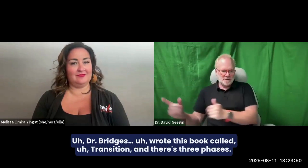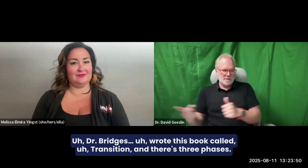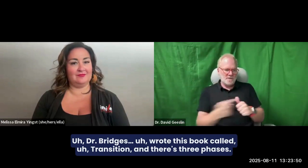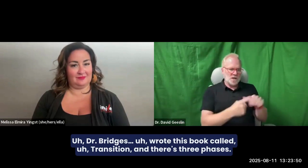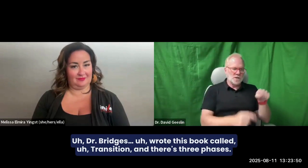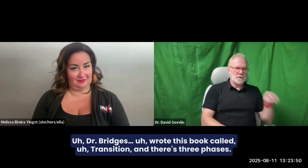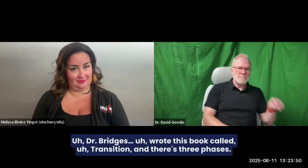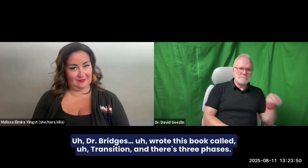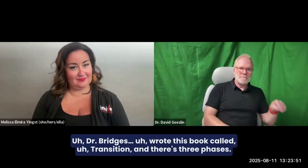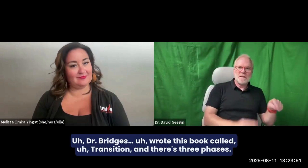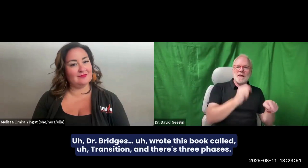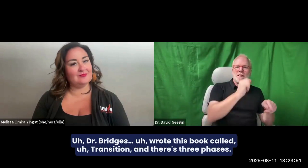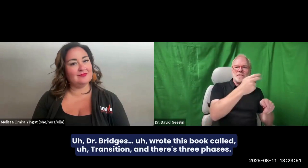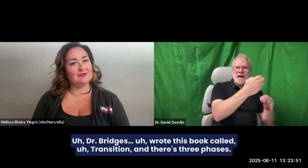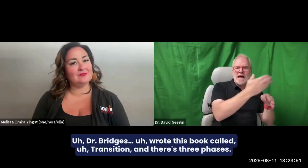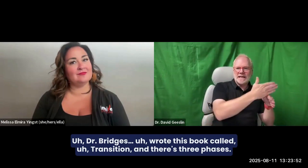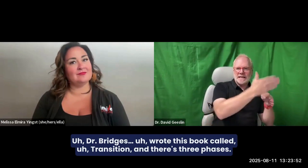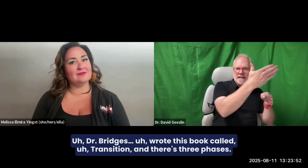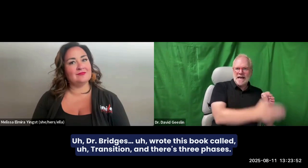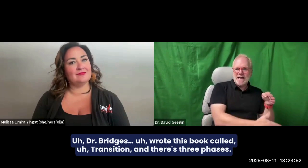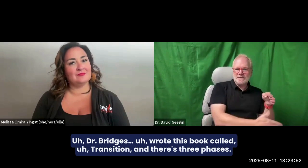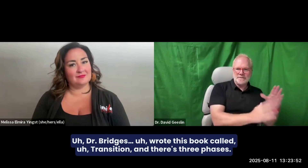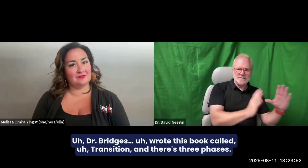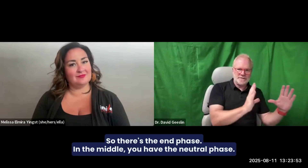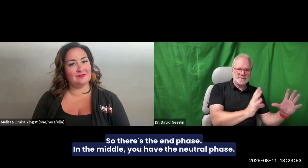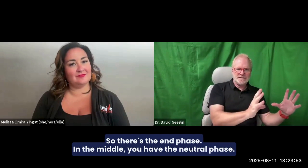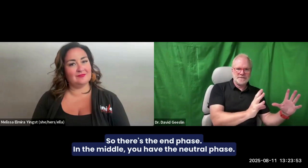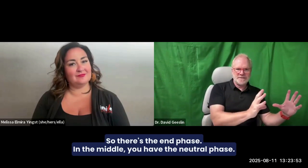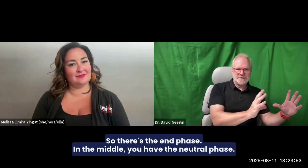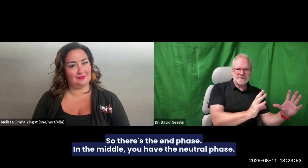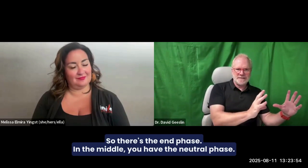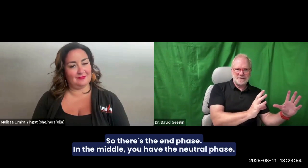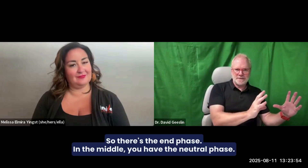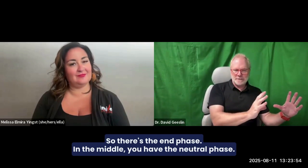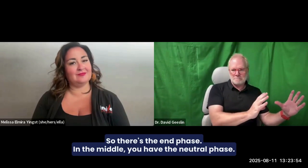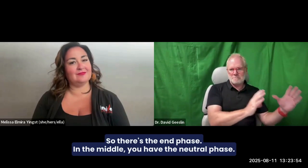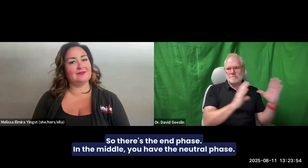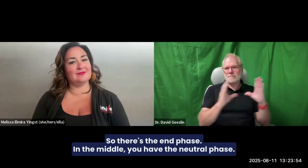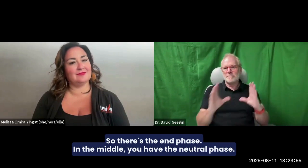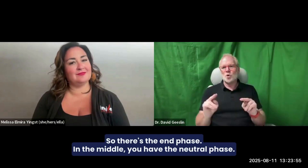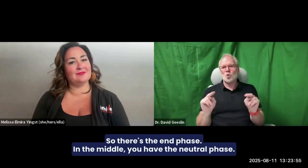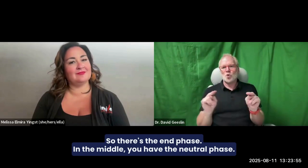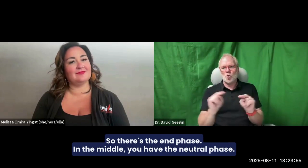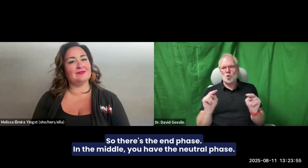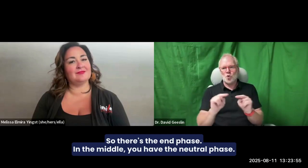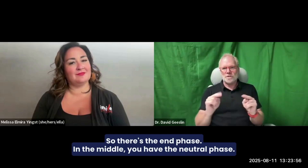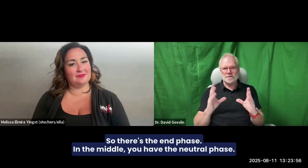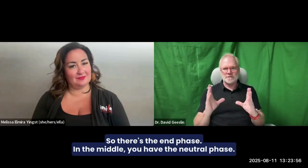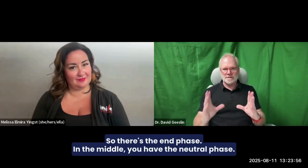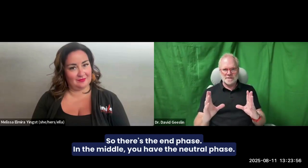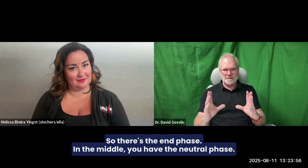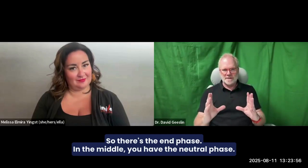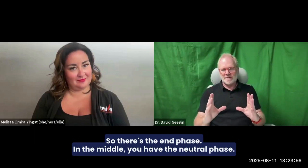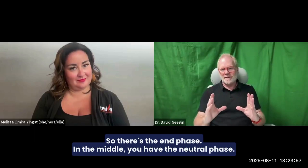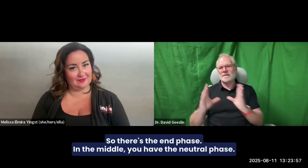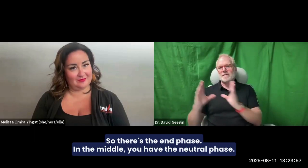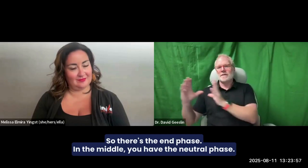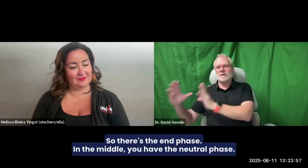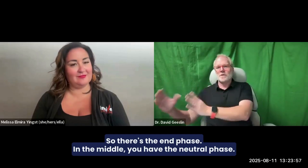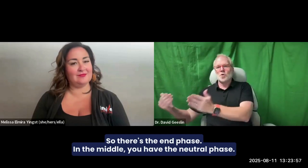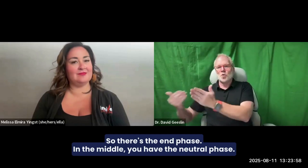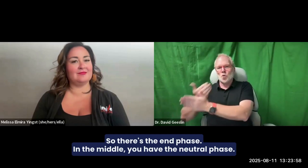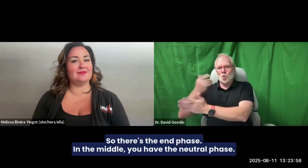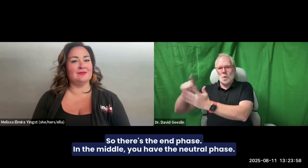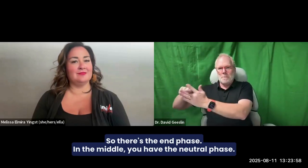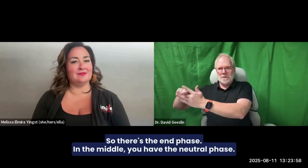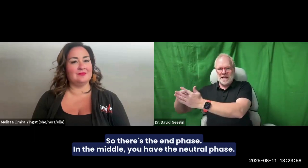book called Transition, and there's 3 phases. So there's the end phase, In the middle,